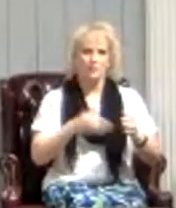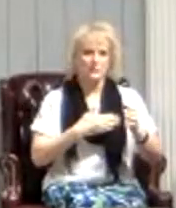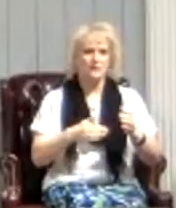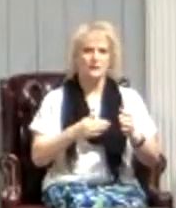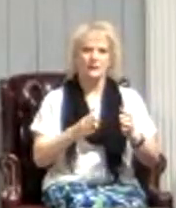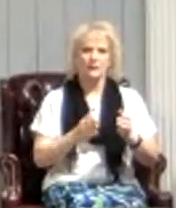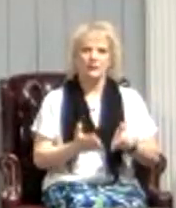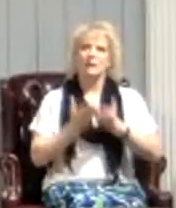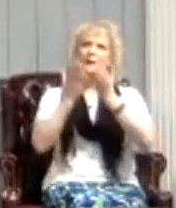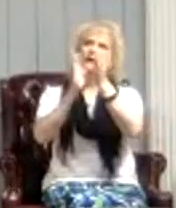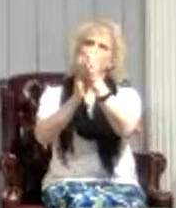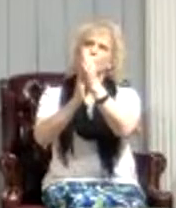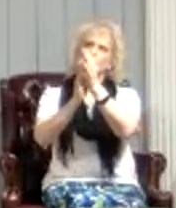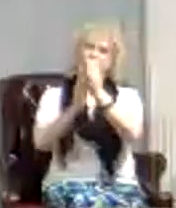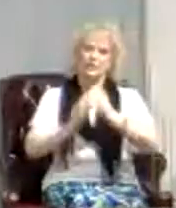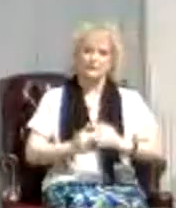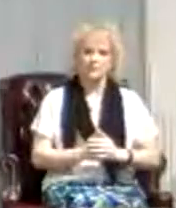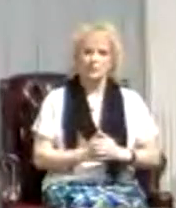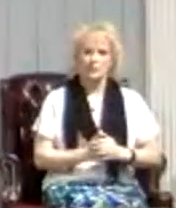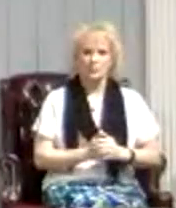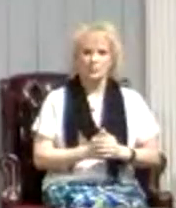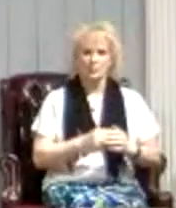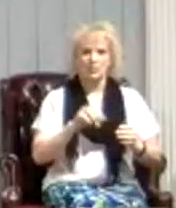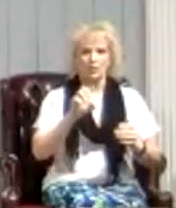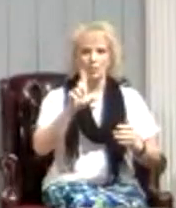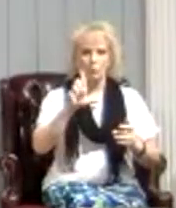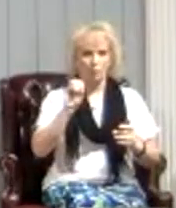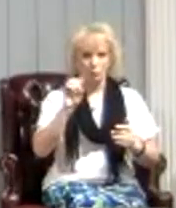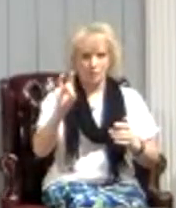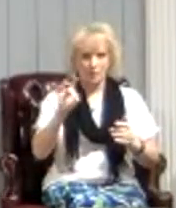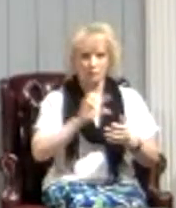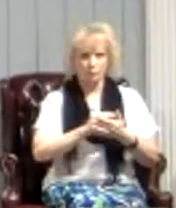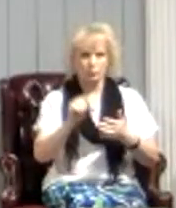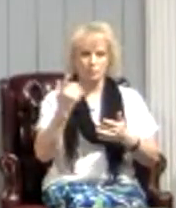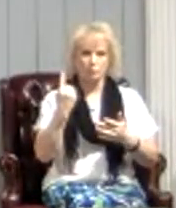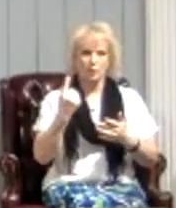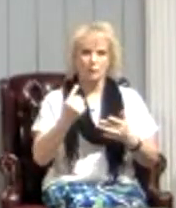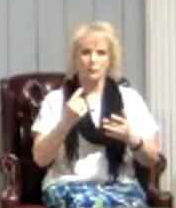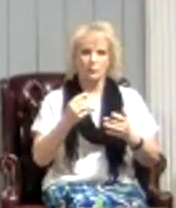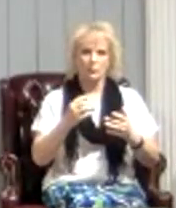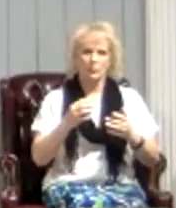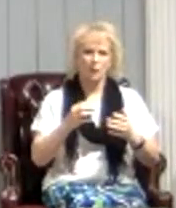give praise." Psalm 108 and verse 1.